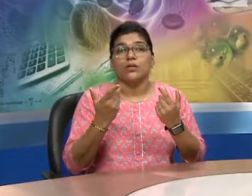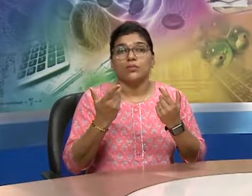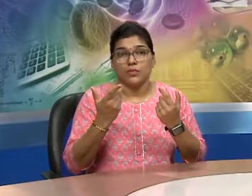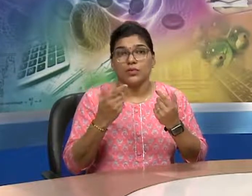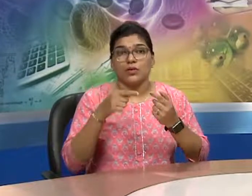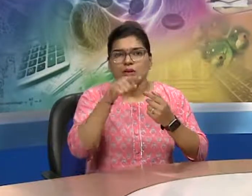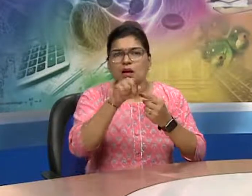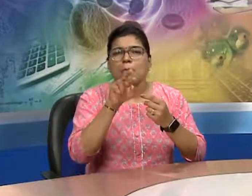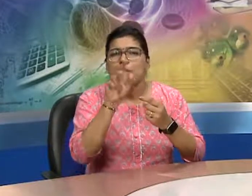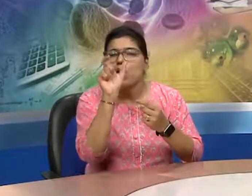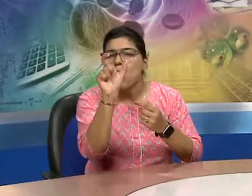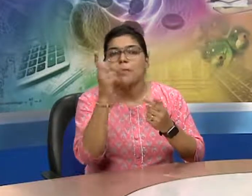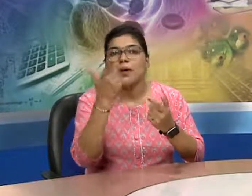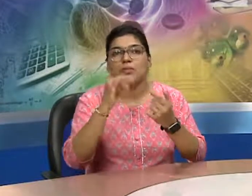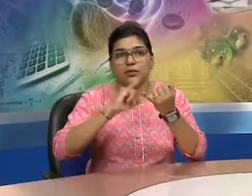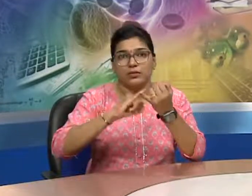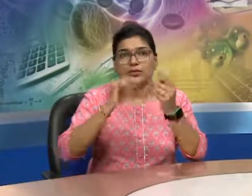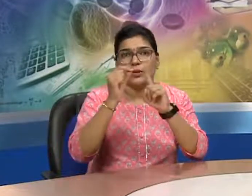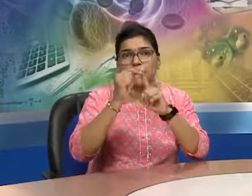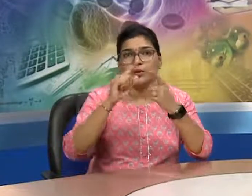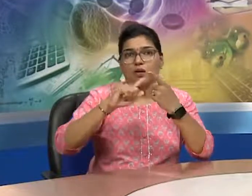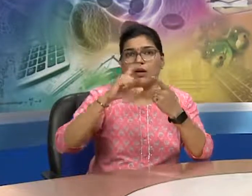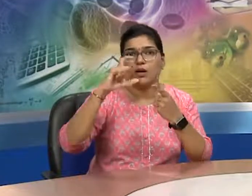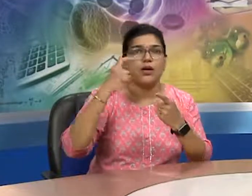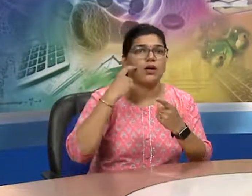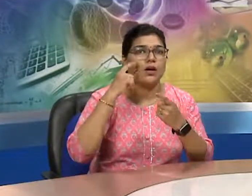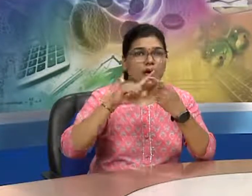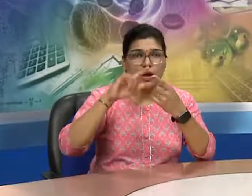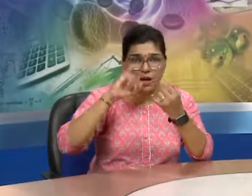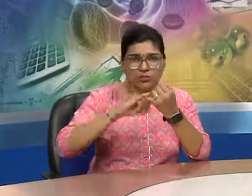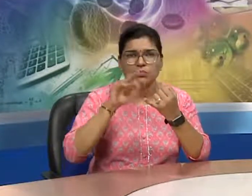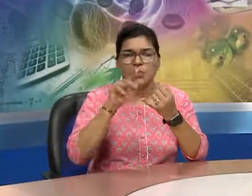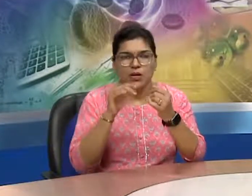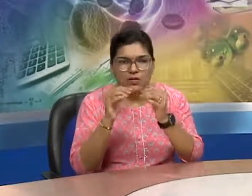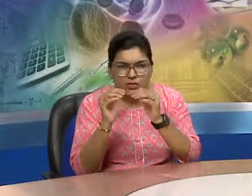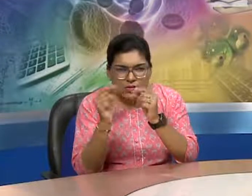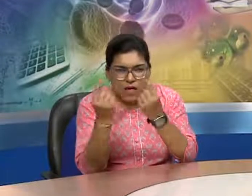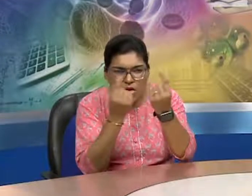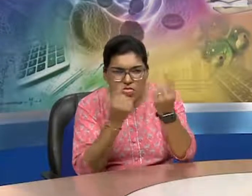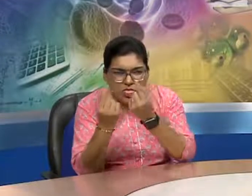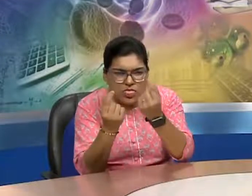And here we are talking about species.